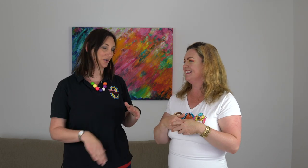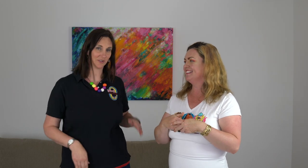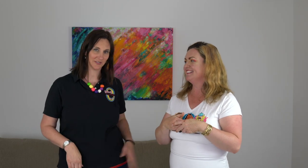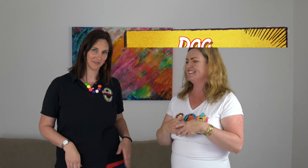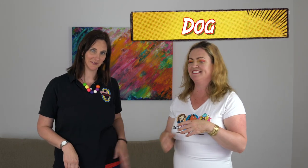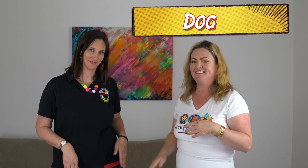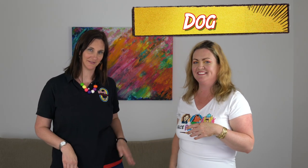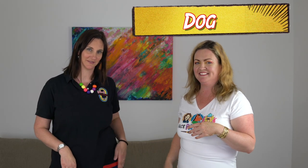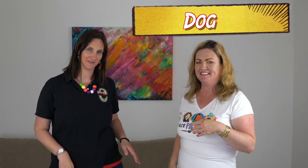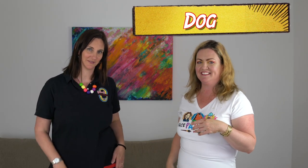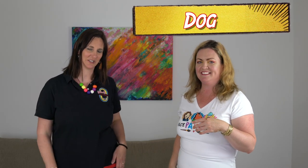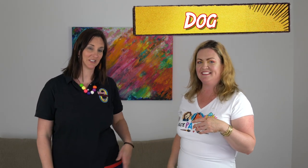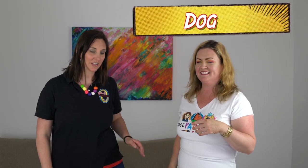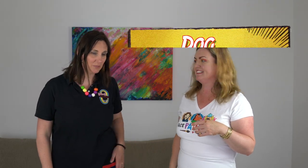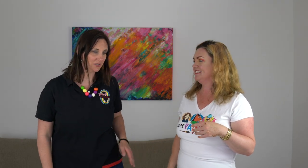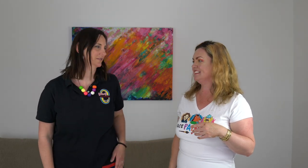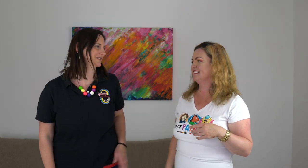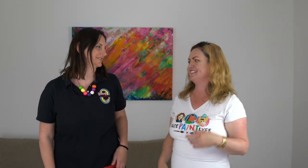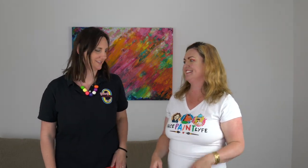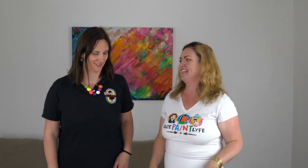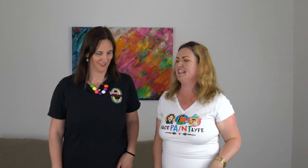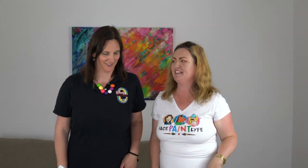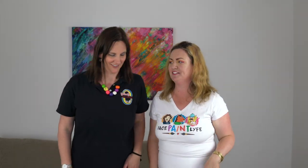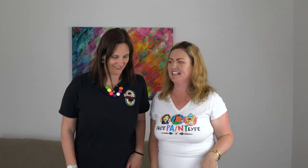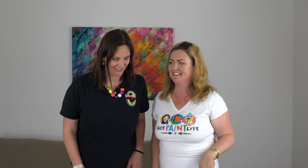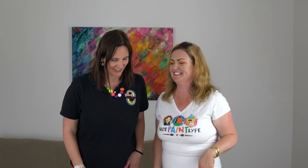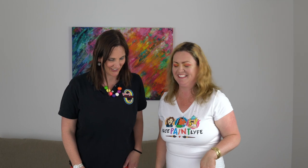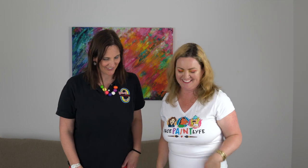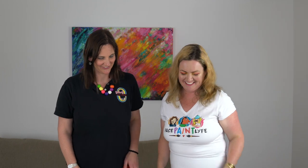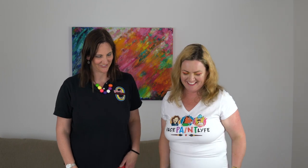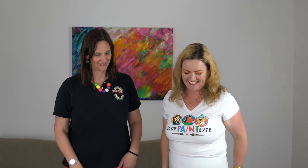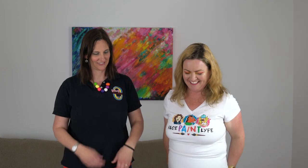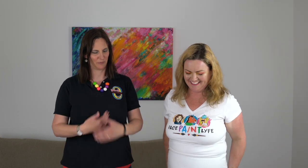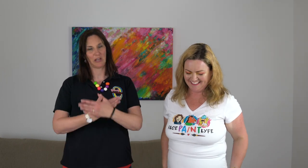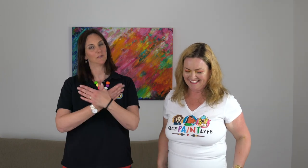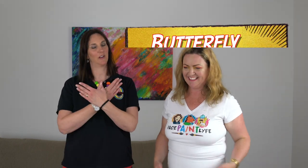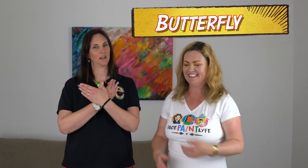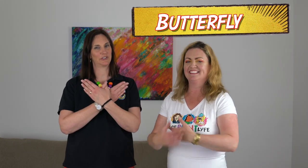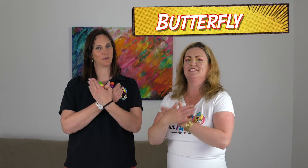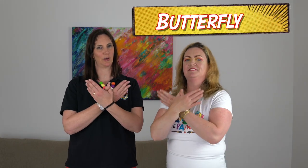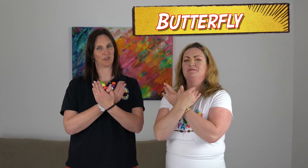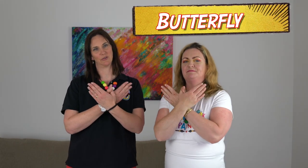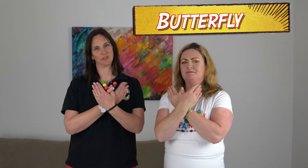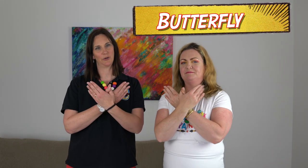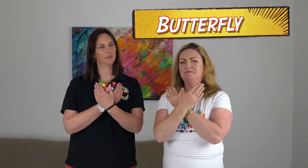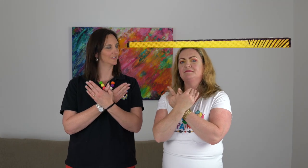Dog, which is like, come on. Here, doggy. Yeah. Yeah. Butterfly, which you probably all know.